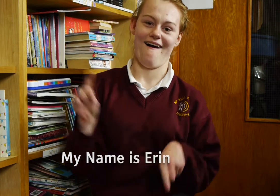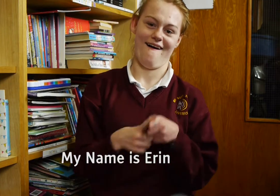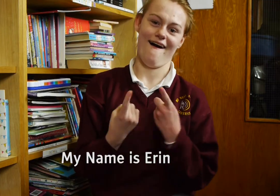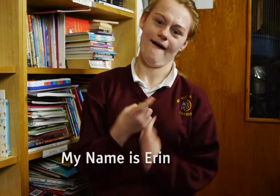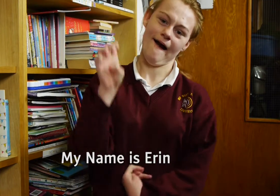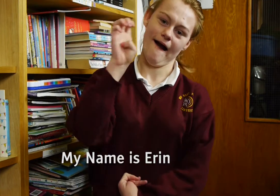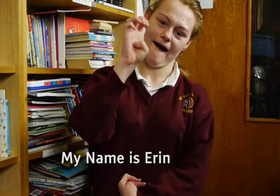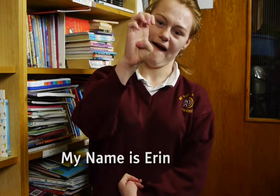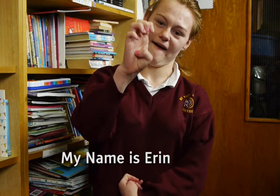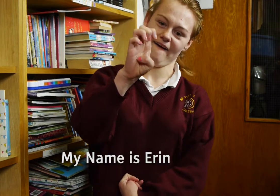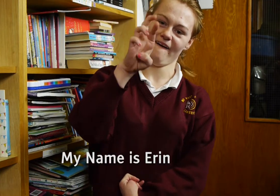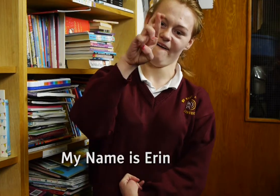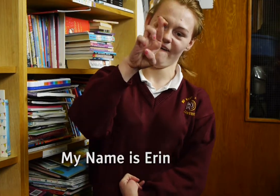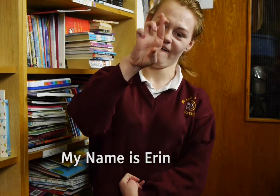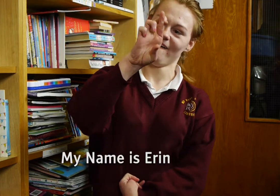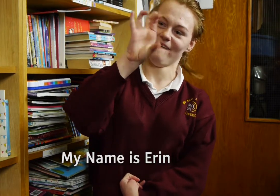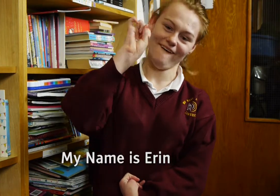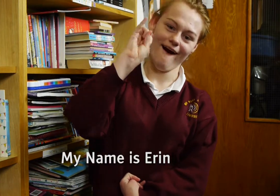my name is Erin.